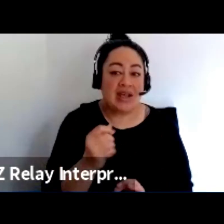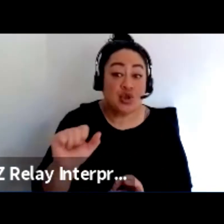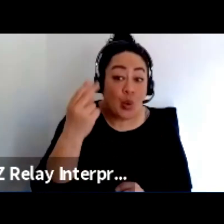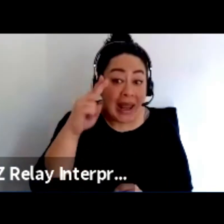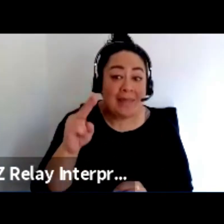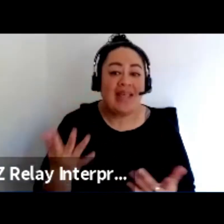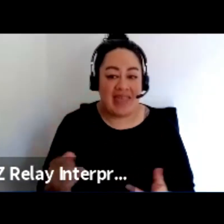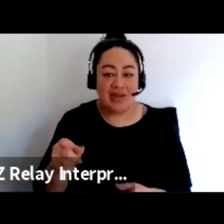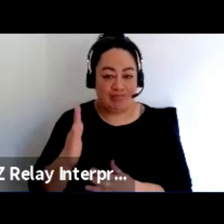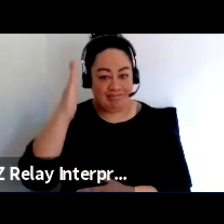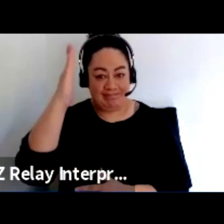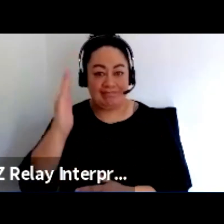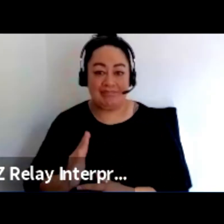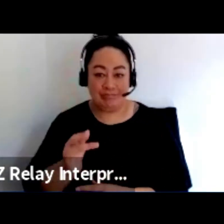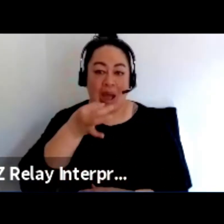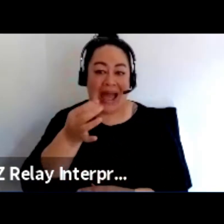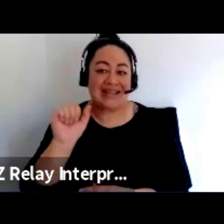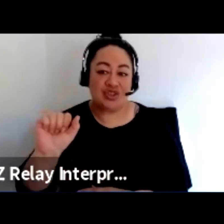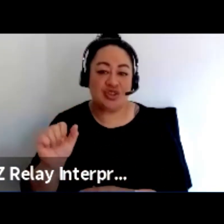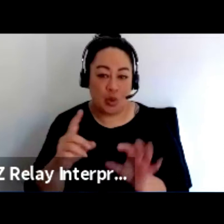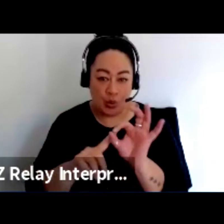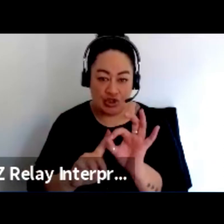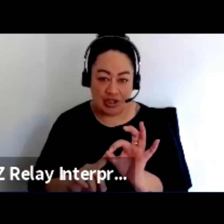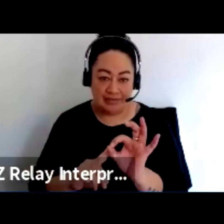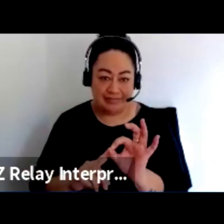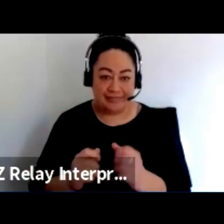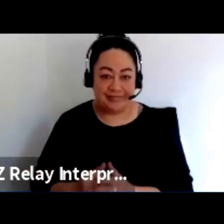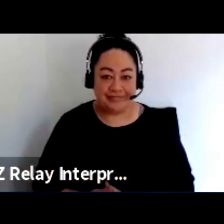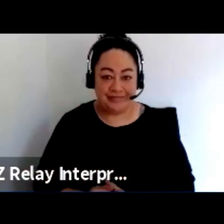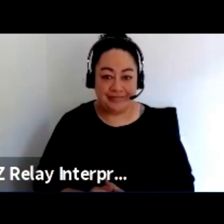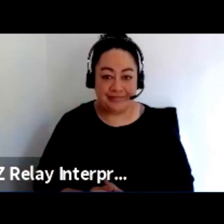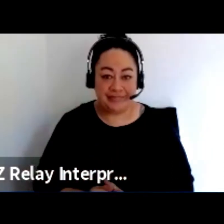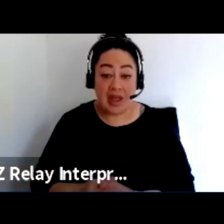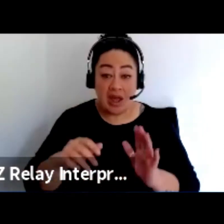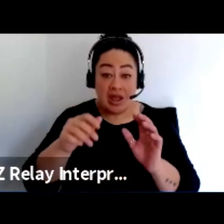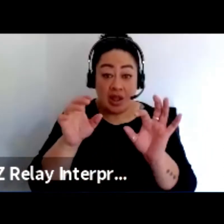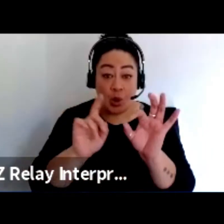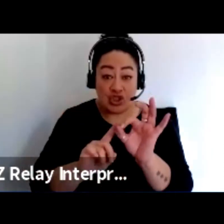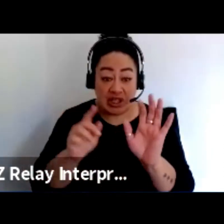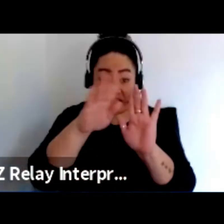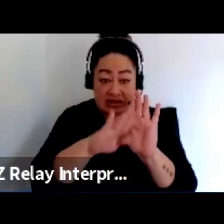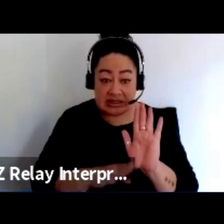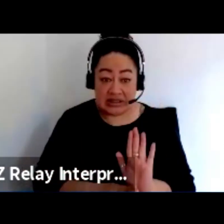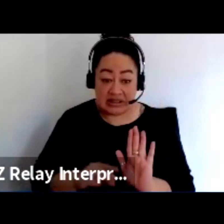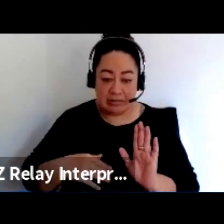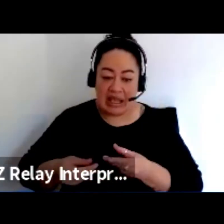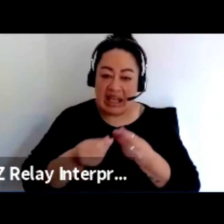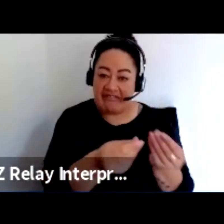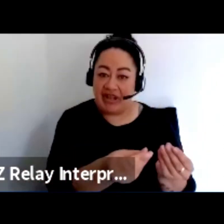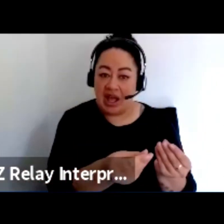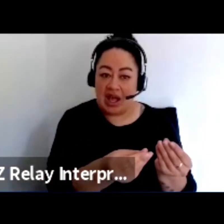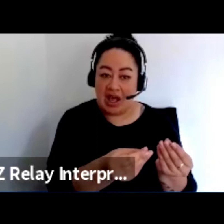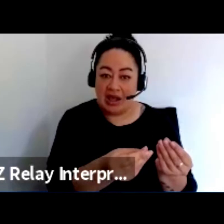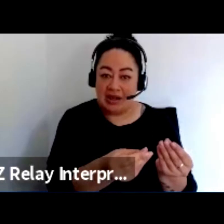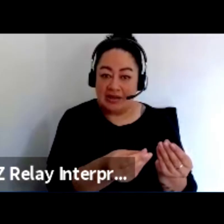question, whichever way you want to ask it. We've given it to our guests so that they're prepared. Please don't ask weird